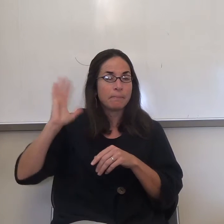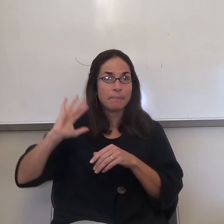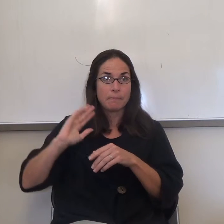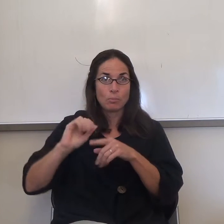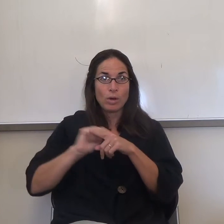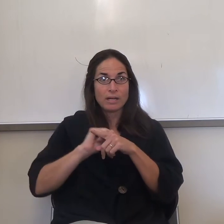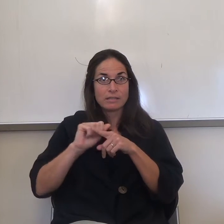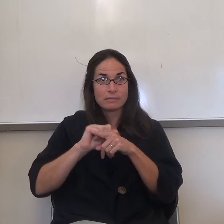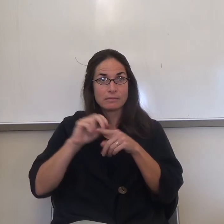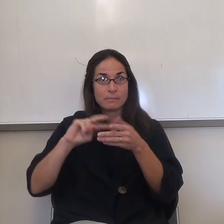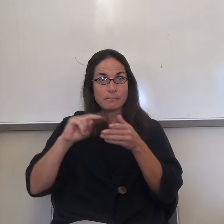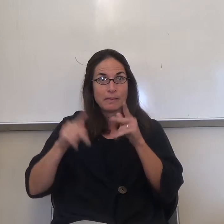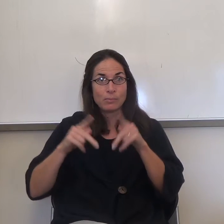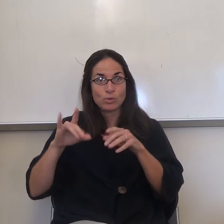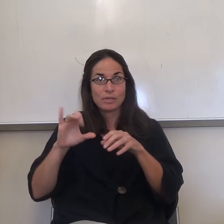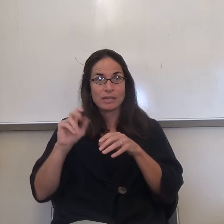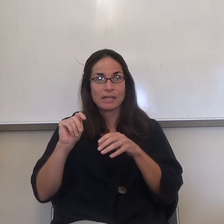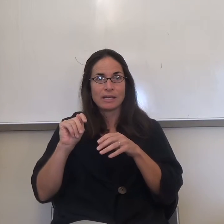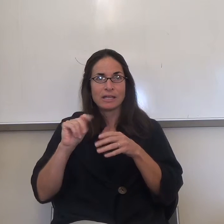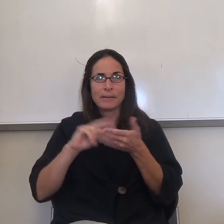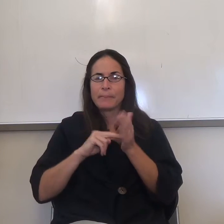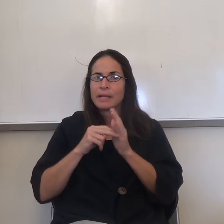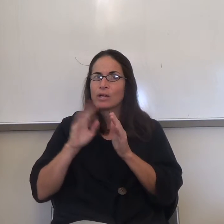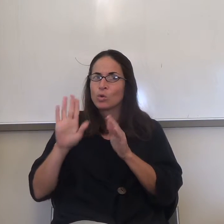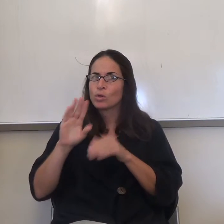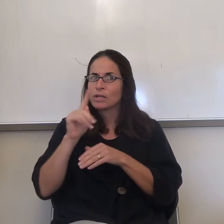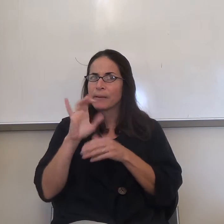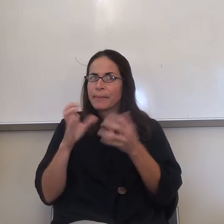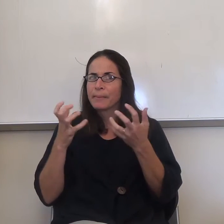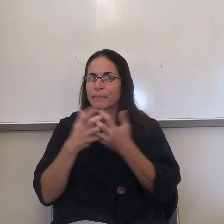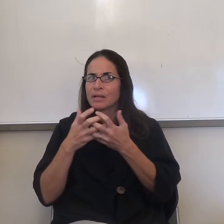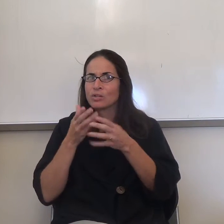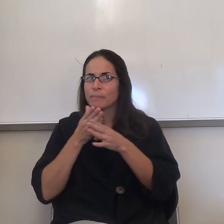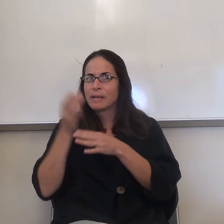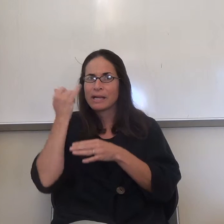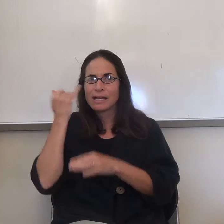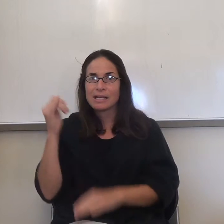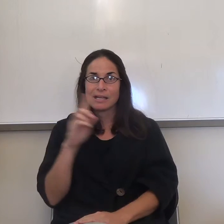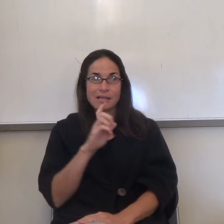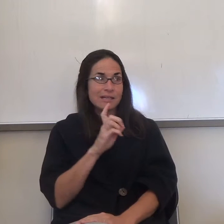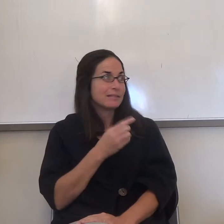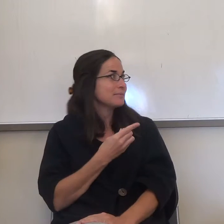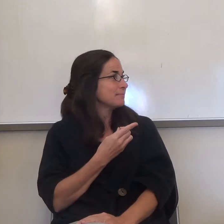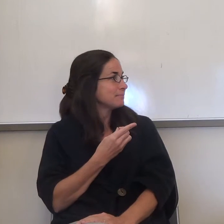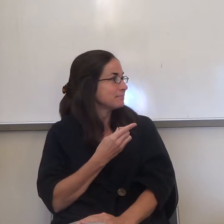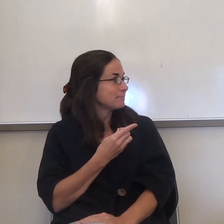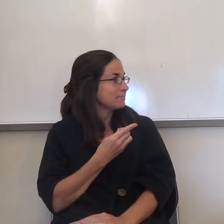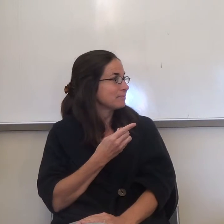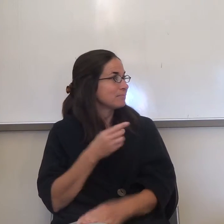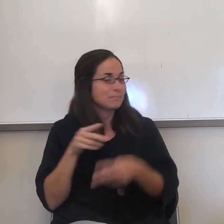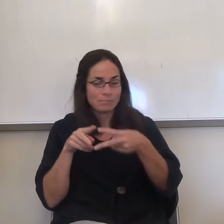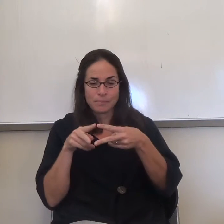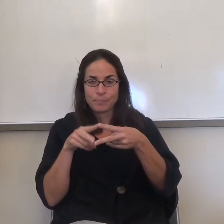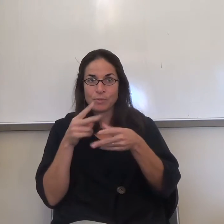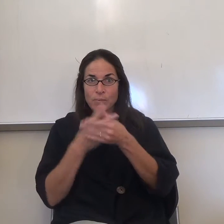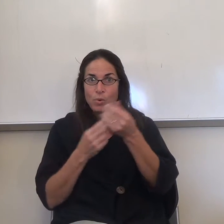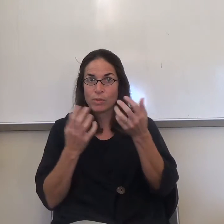the topic match the main idea? Is your main idea telling us about cannibalism being